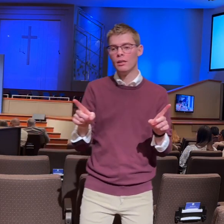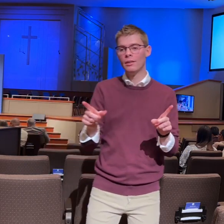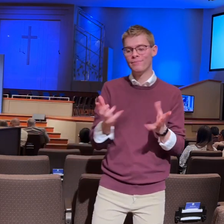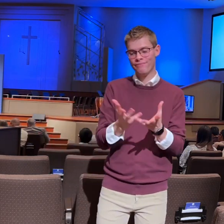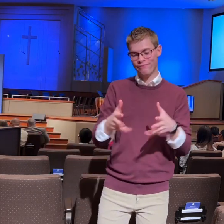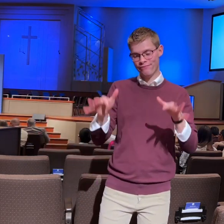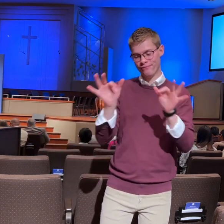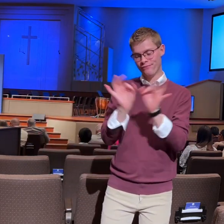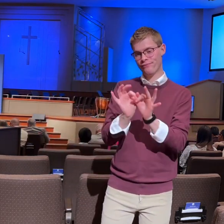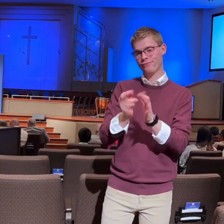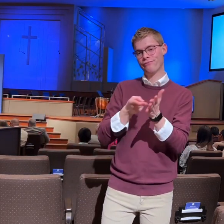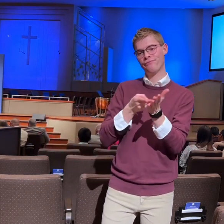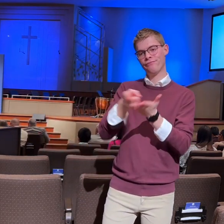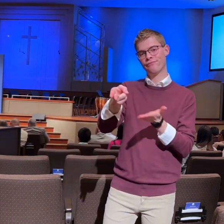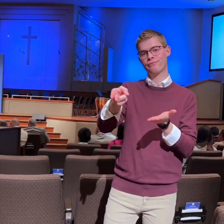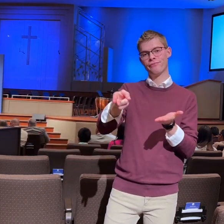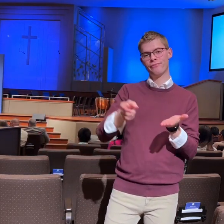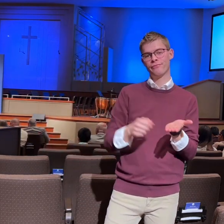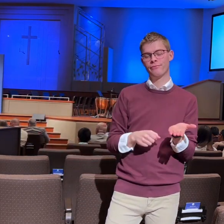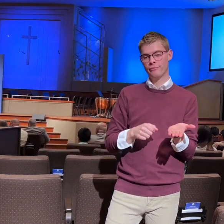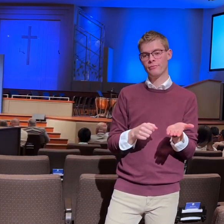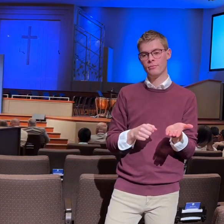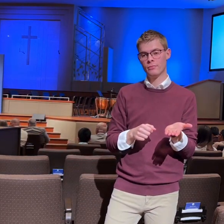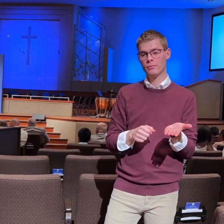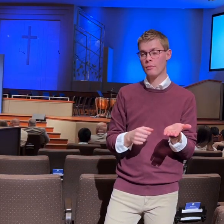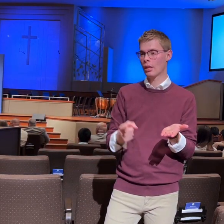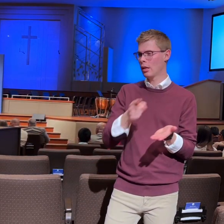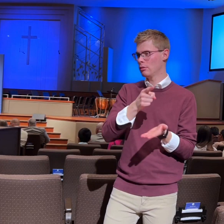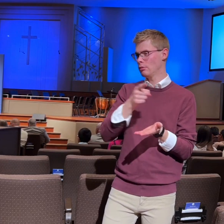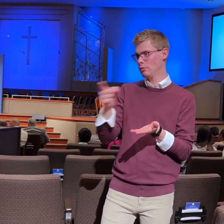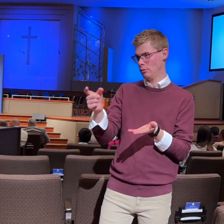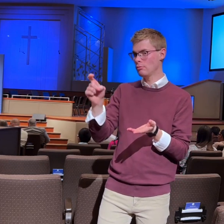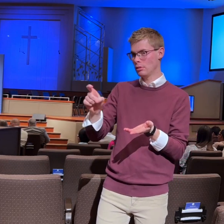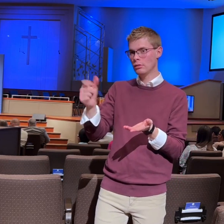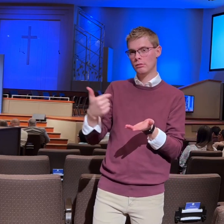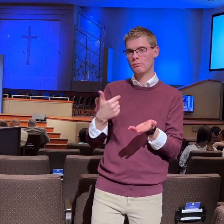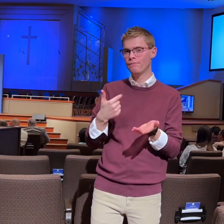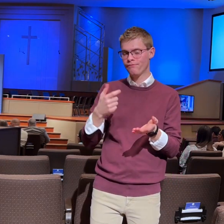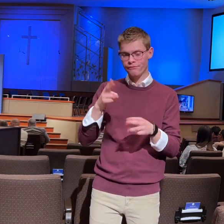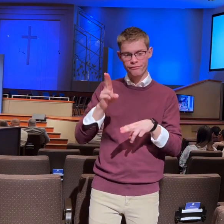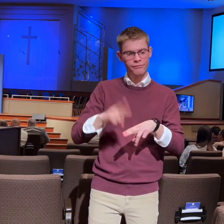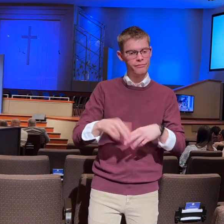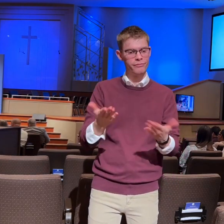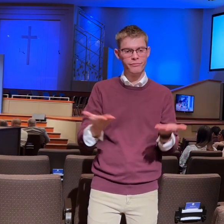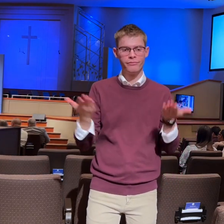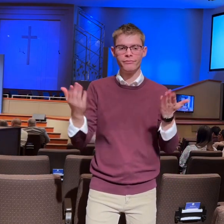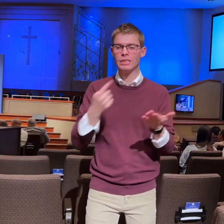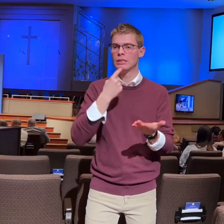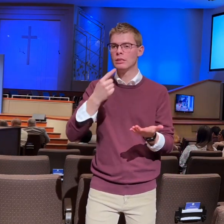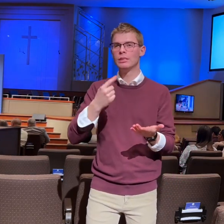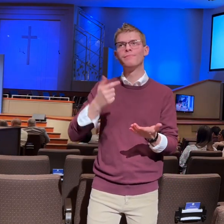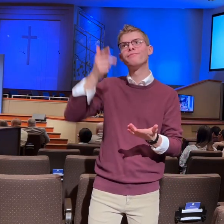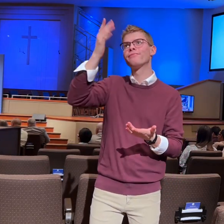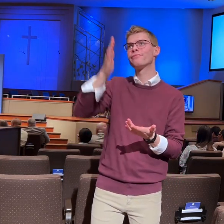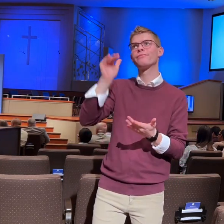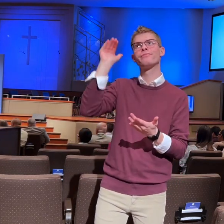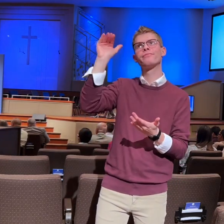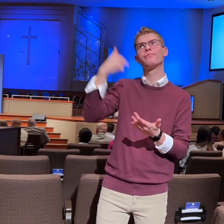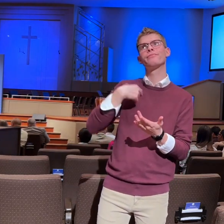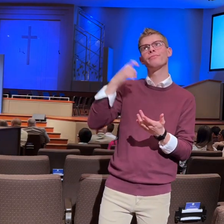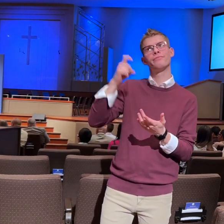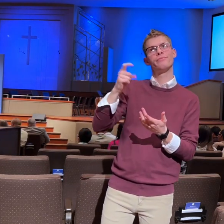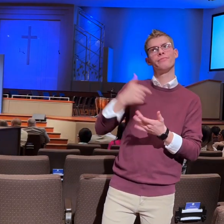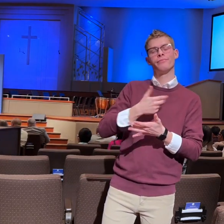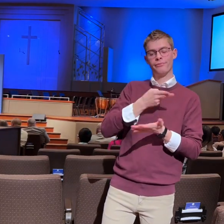truth. And some of you men and women ought to be sitting in every one of these services saying, God, give me a dominant truth here because I need it to hold on to.